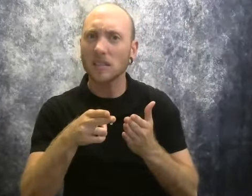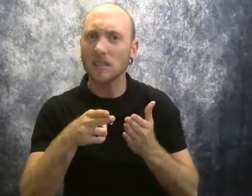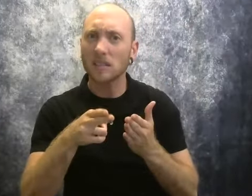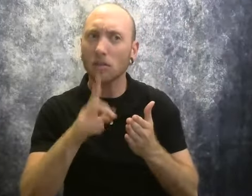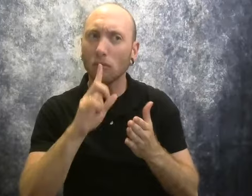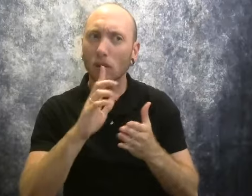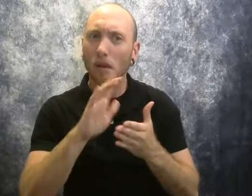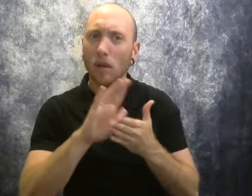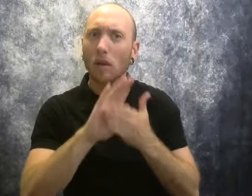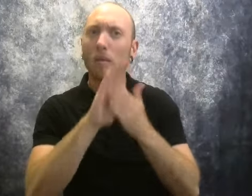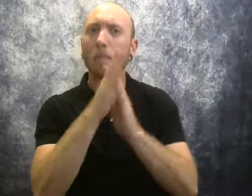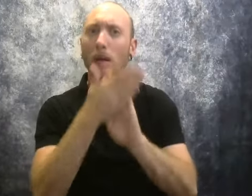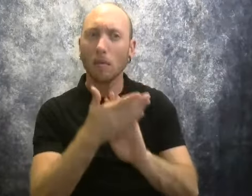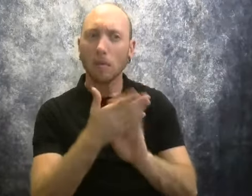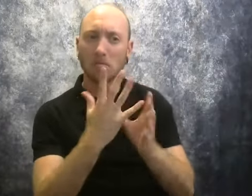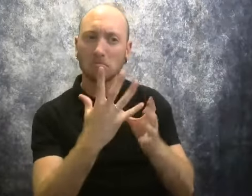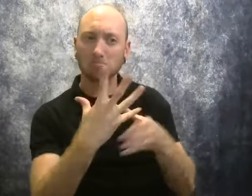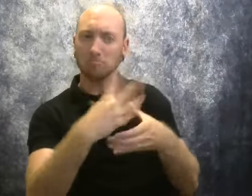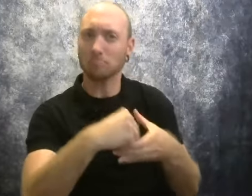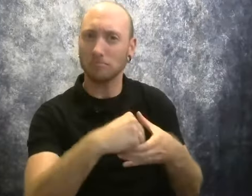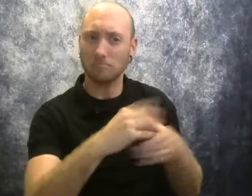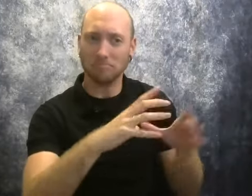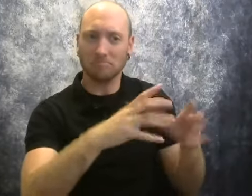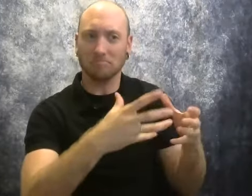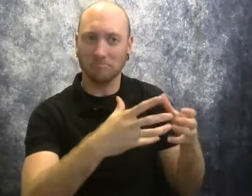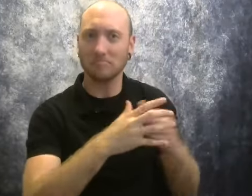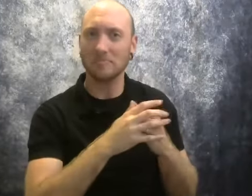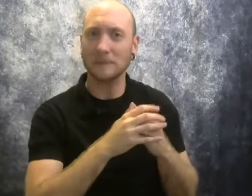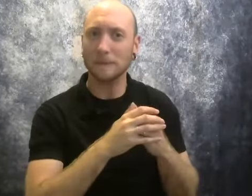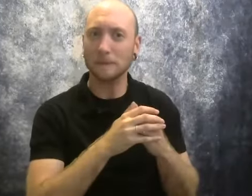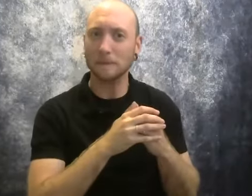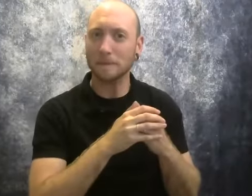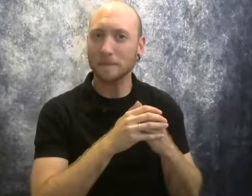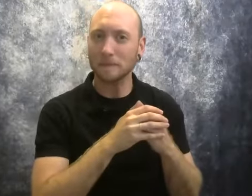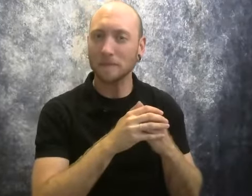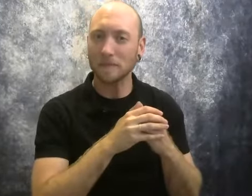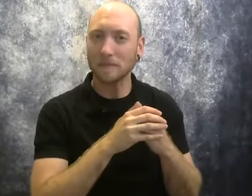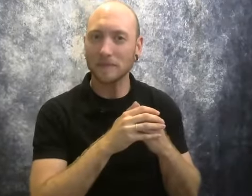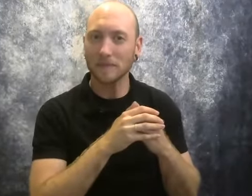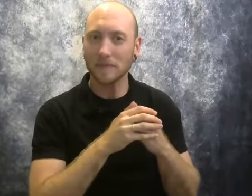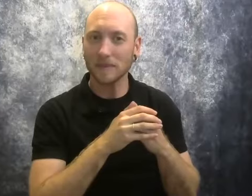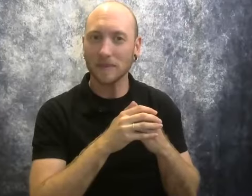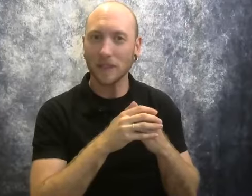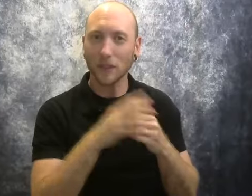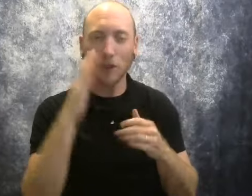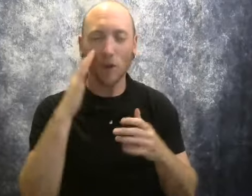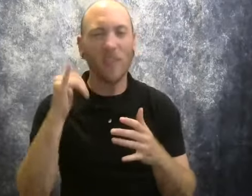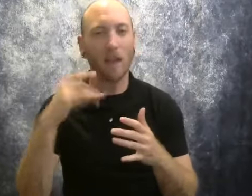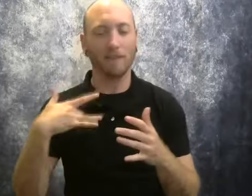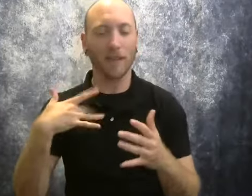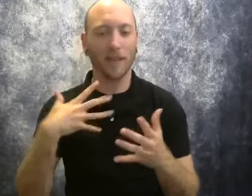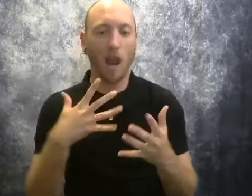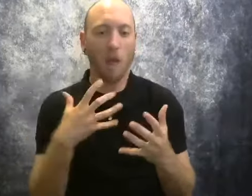honest and be part of, was still difficult. and that desire equally,